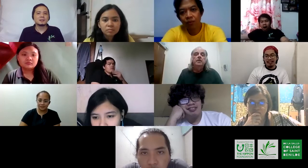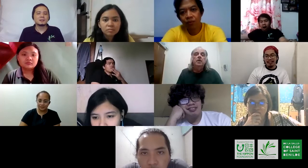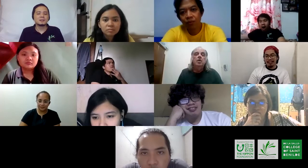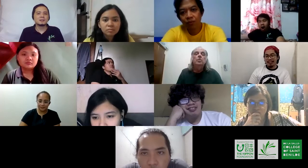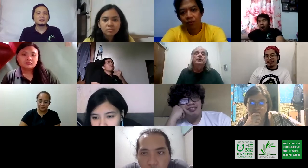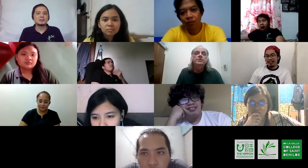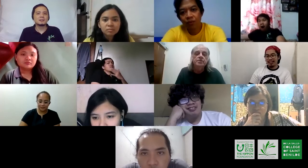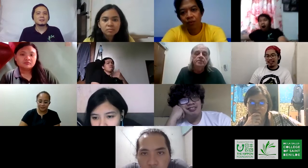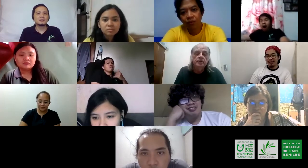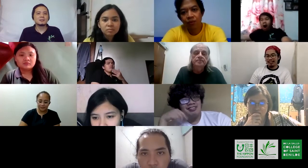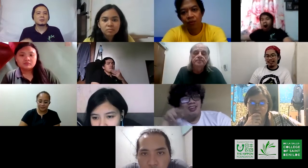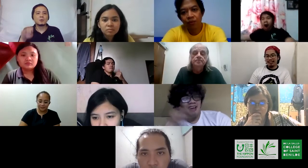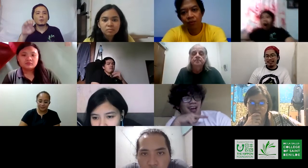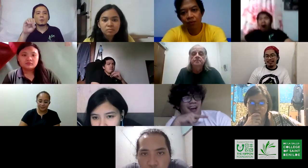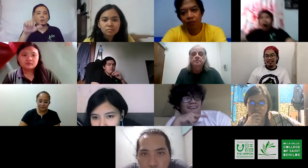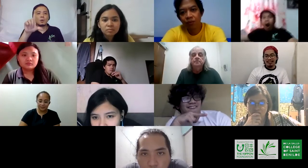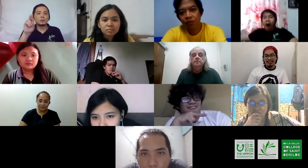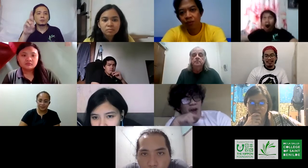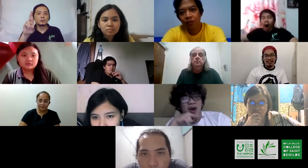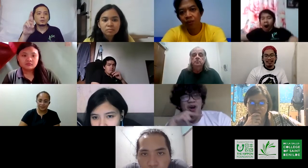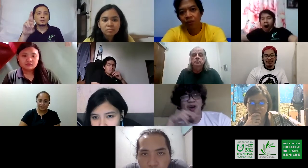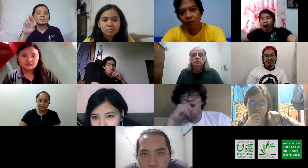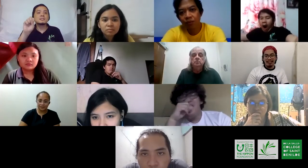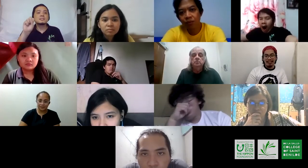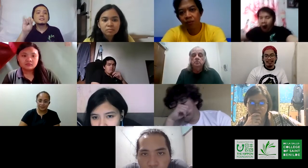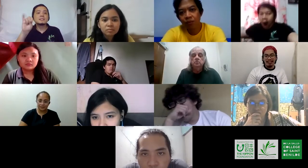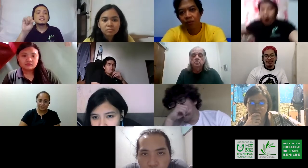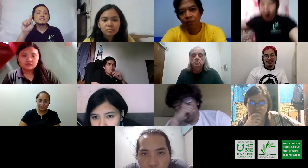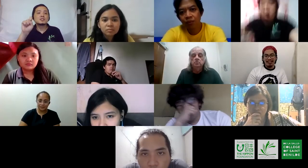And older sister,